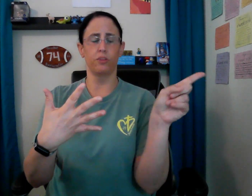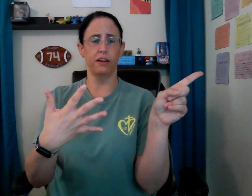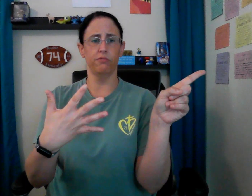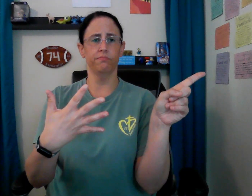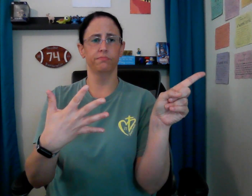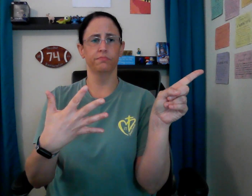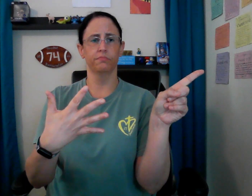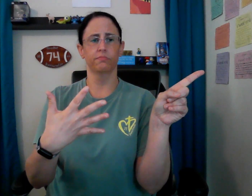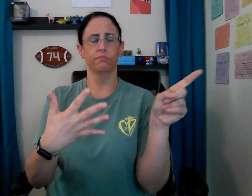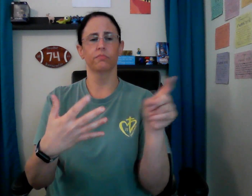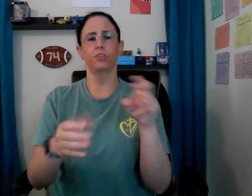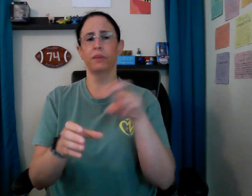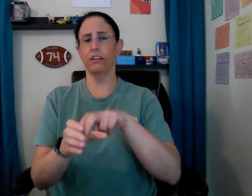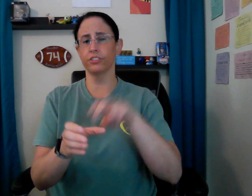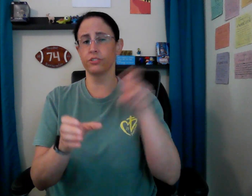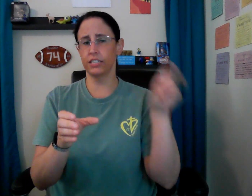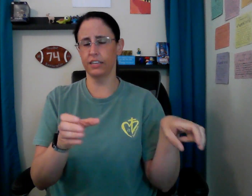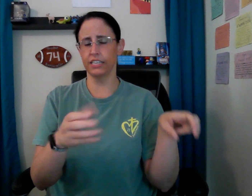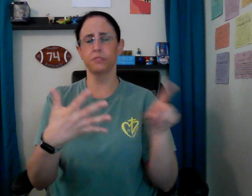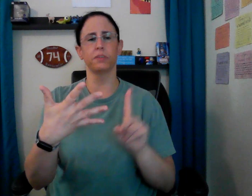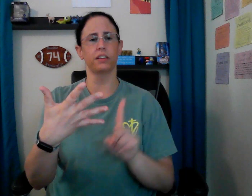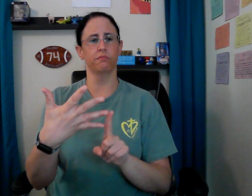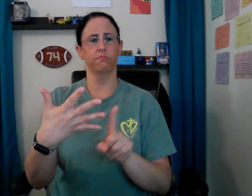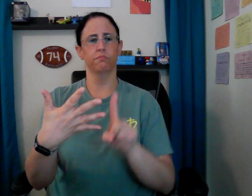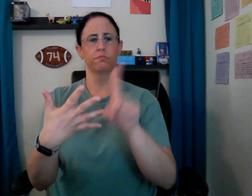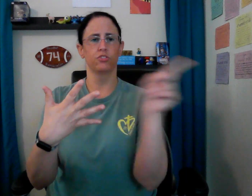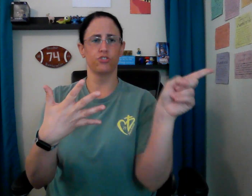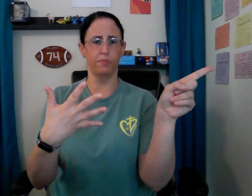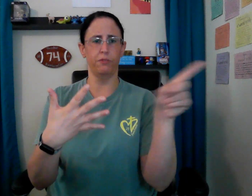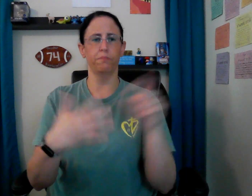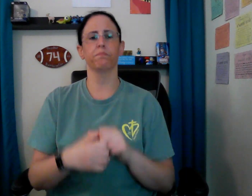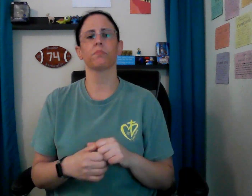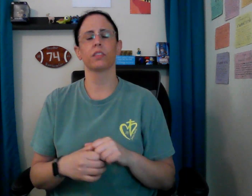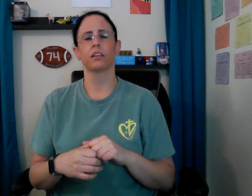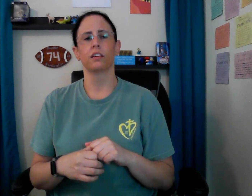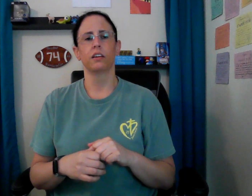out. You might also see this, but drop out.